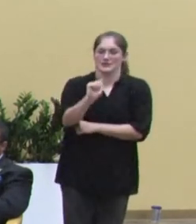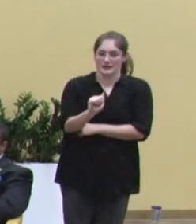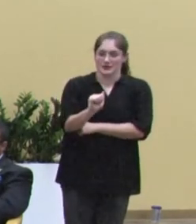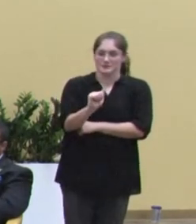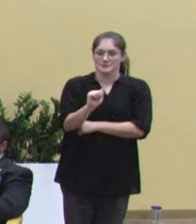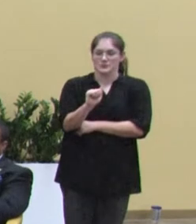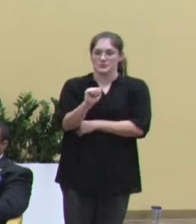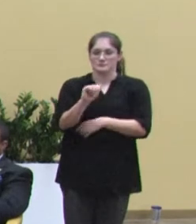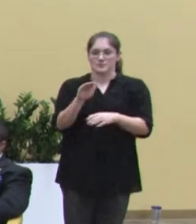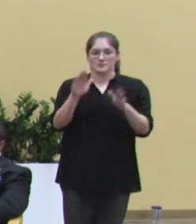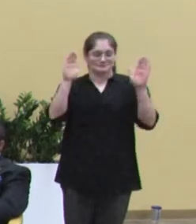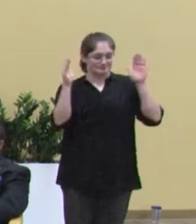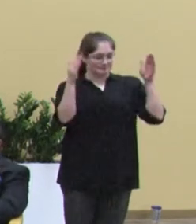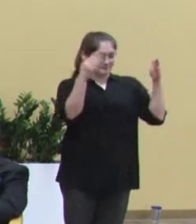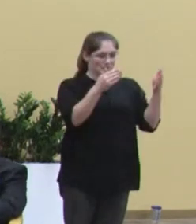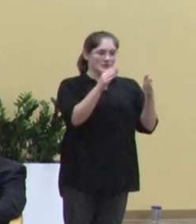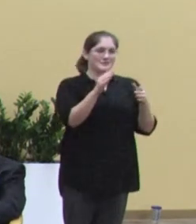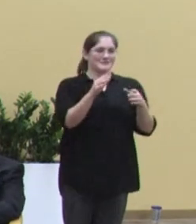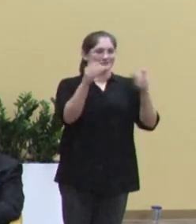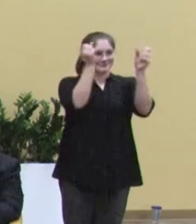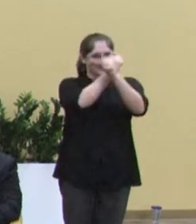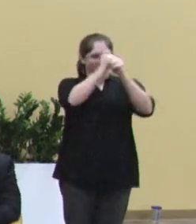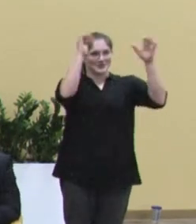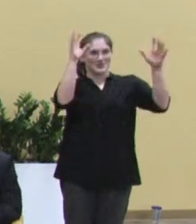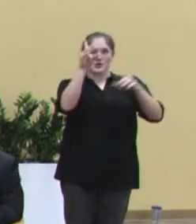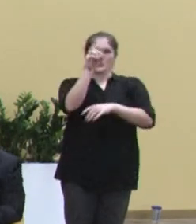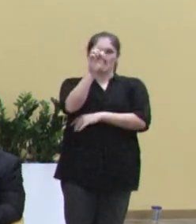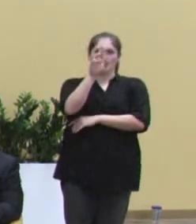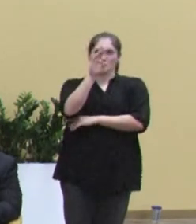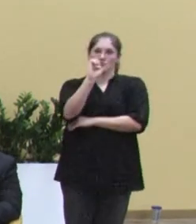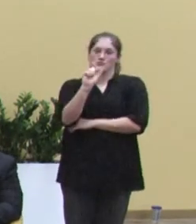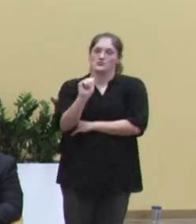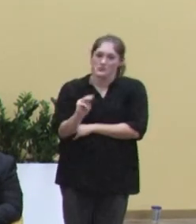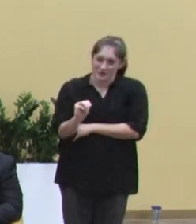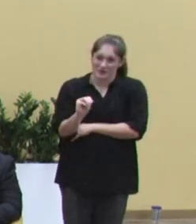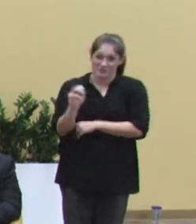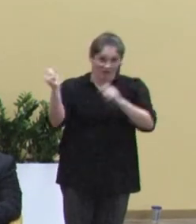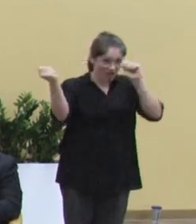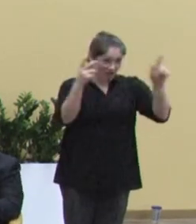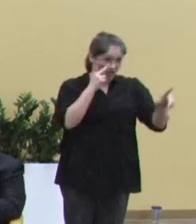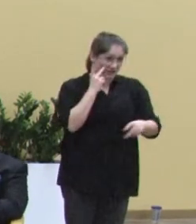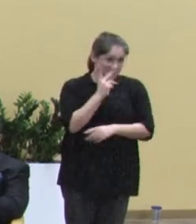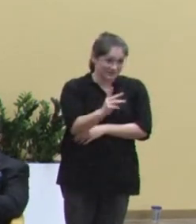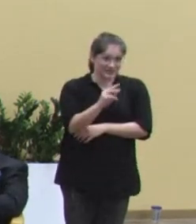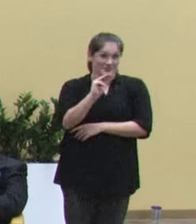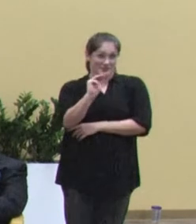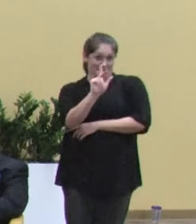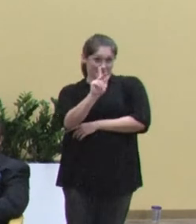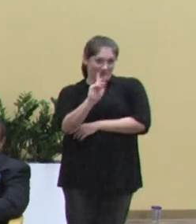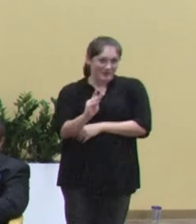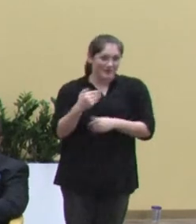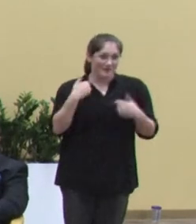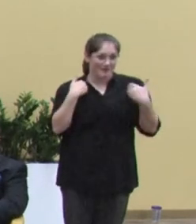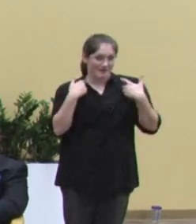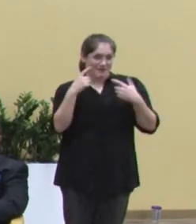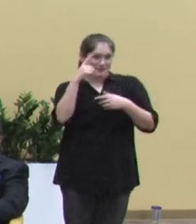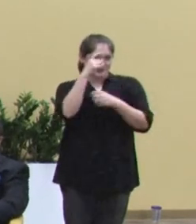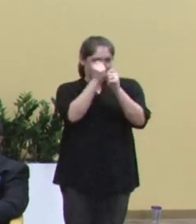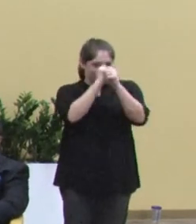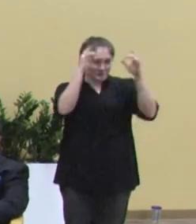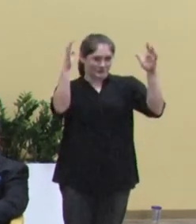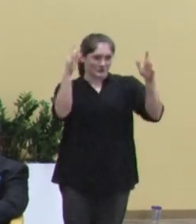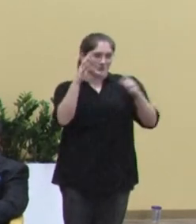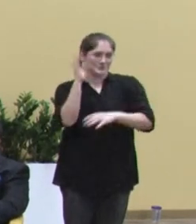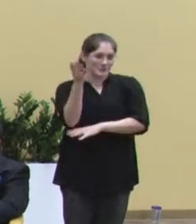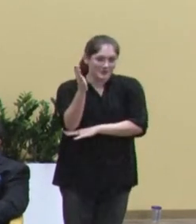dream. Everybody in this room has seen Dr. King's I Have a Dream speech, right? Yes? Yes. Right. Yes. All right. So,